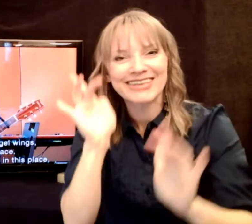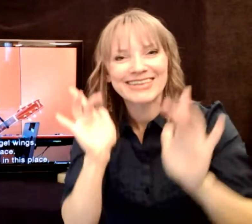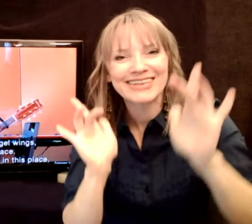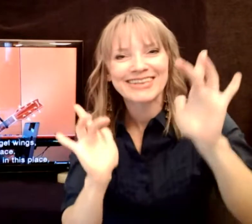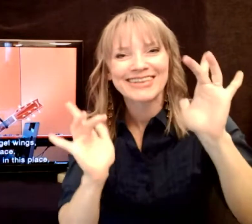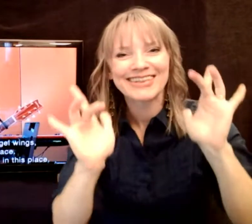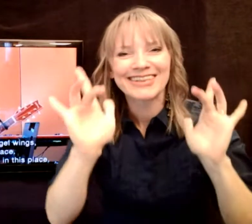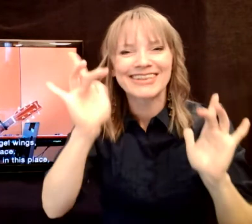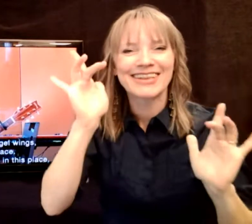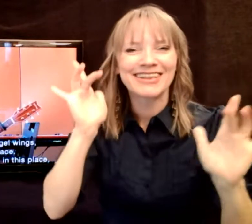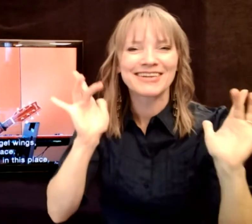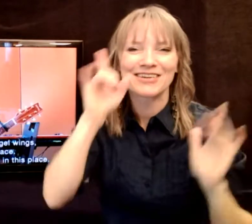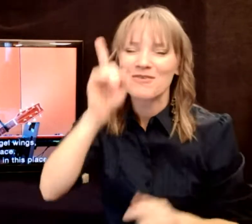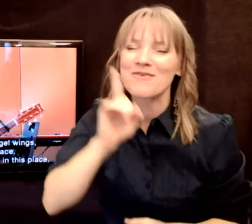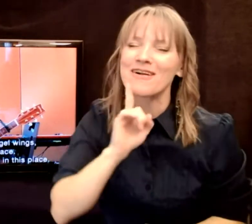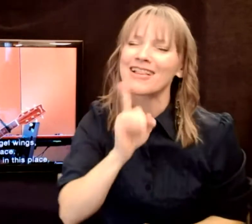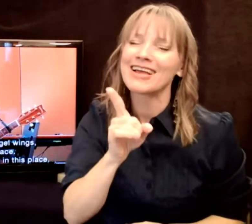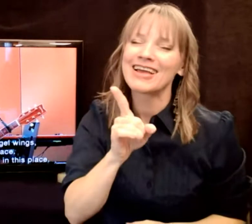face.